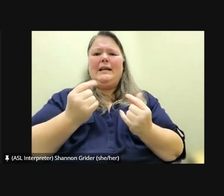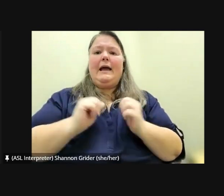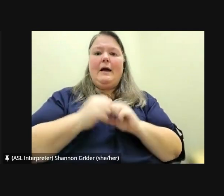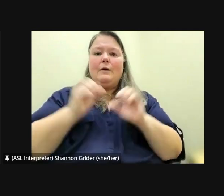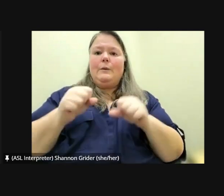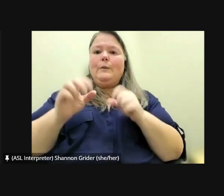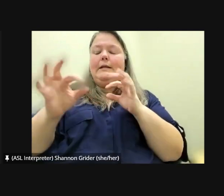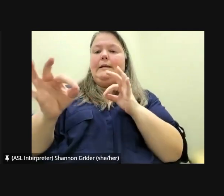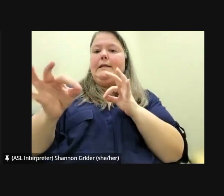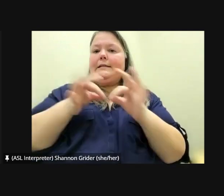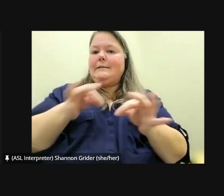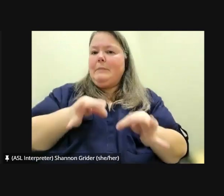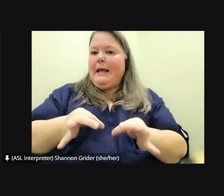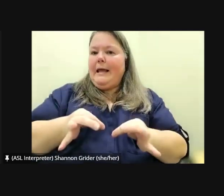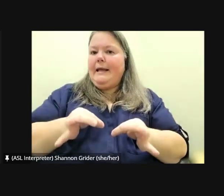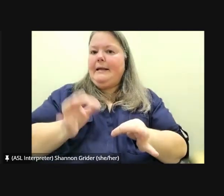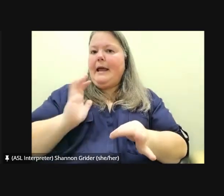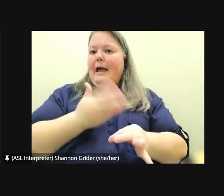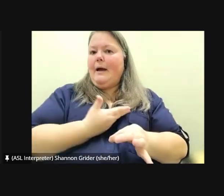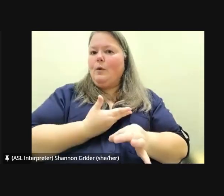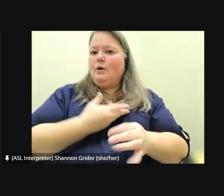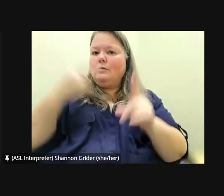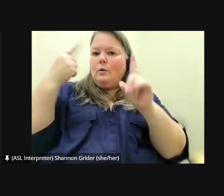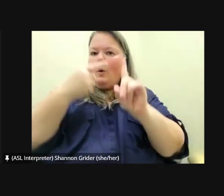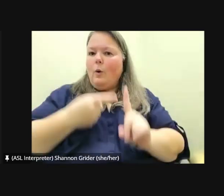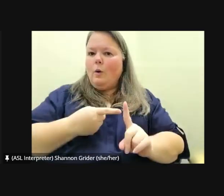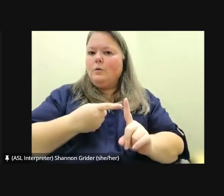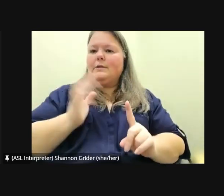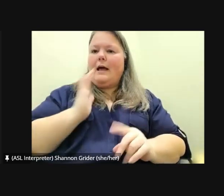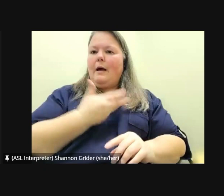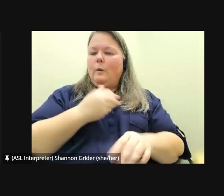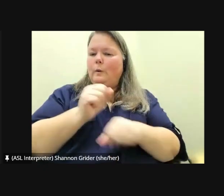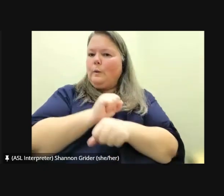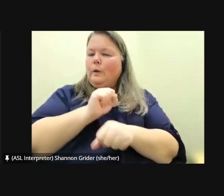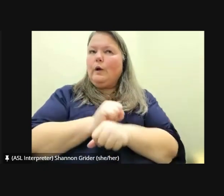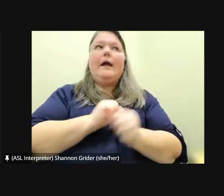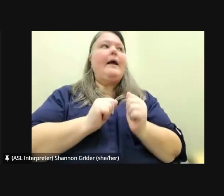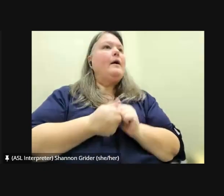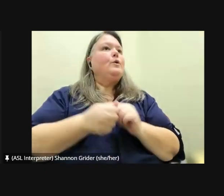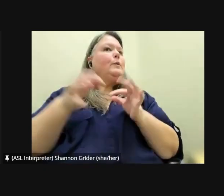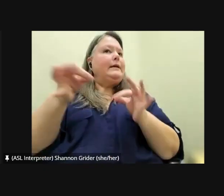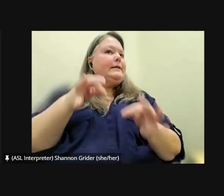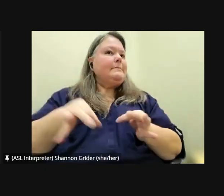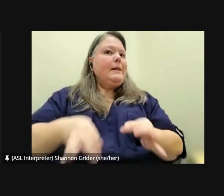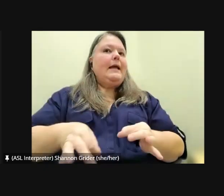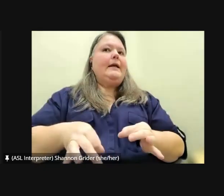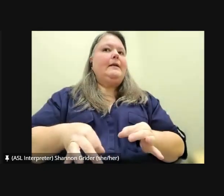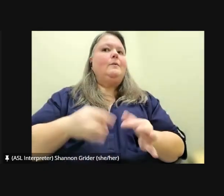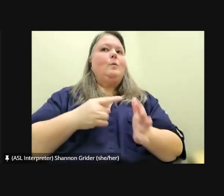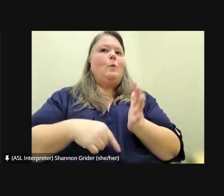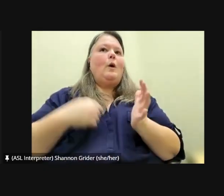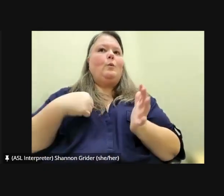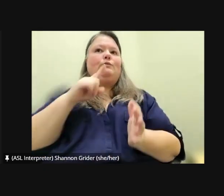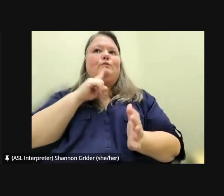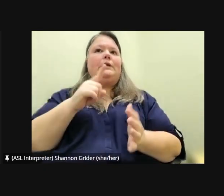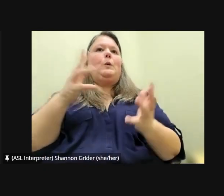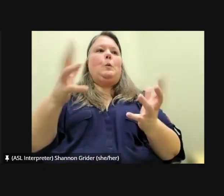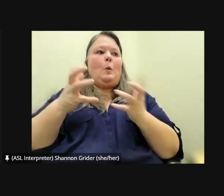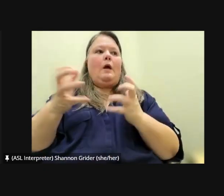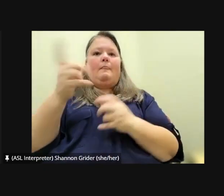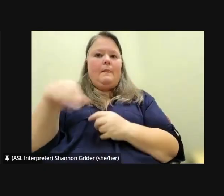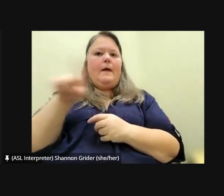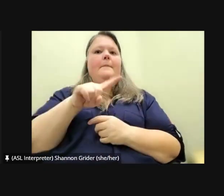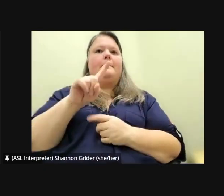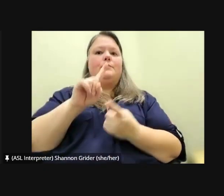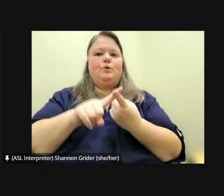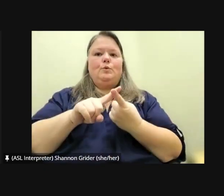this effort is? How do you explain what we're asking these policymakers to endorse? So we're going to need to get tighter, I think,